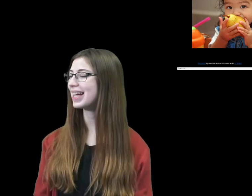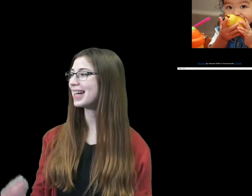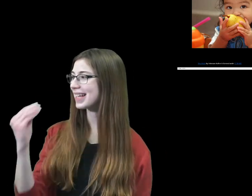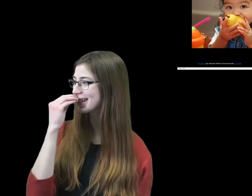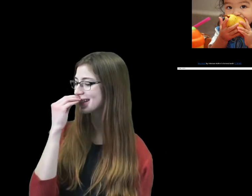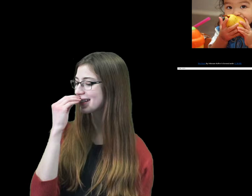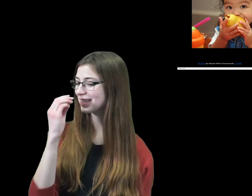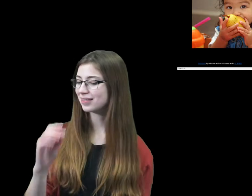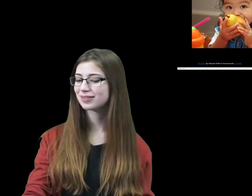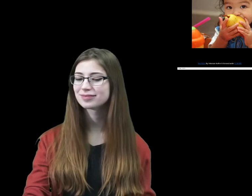Eat.